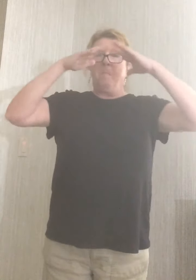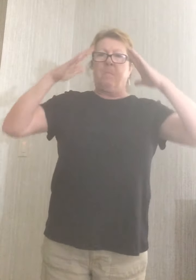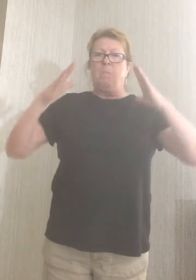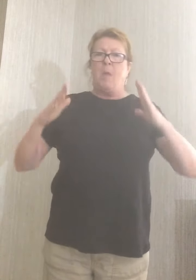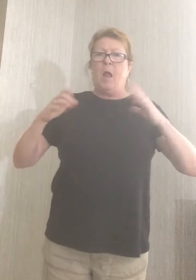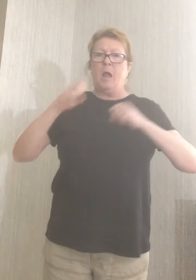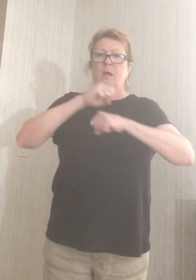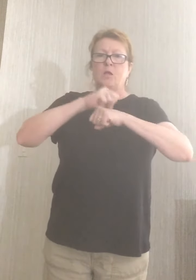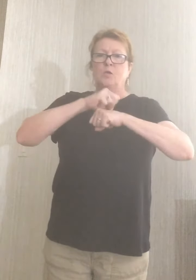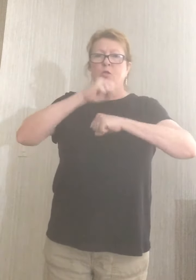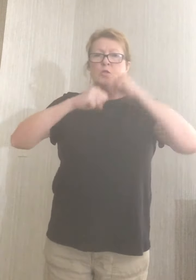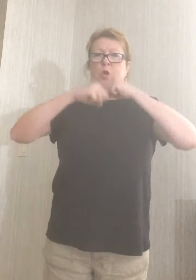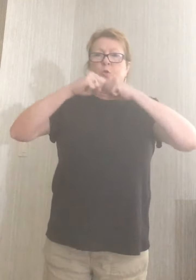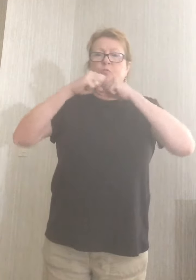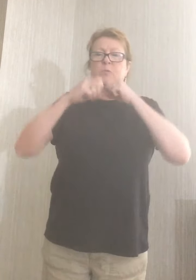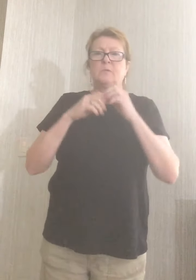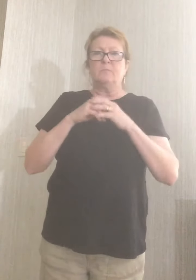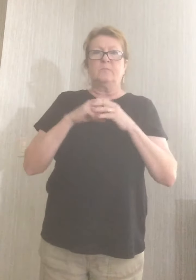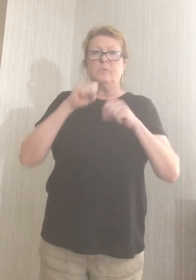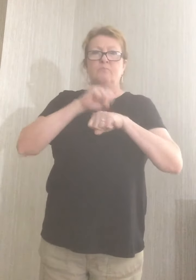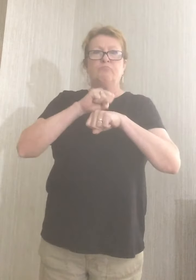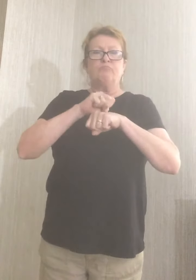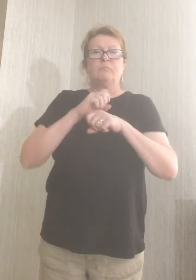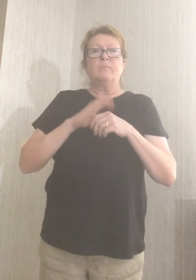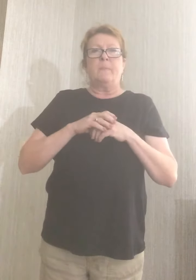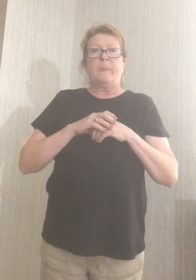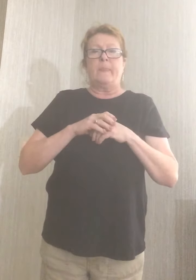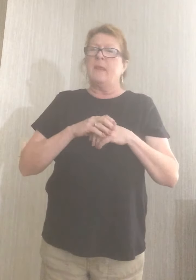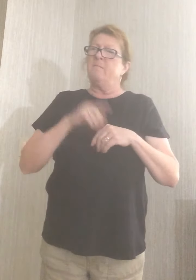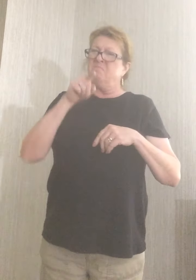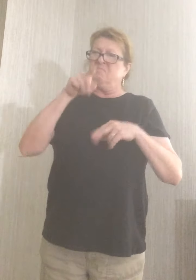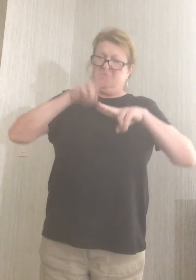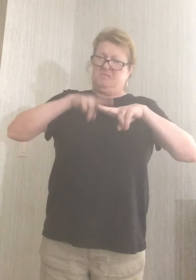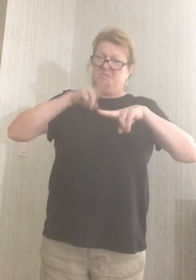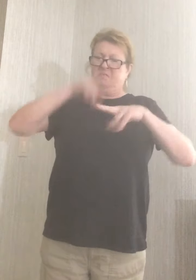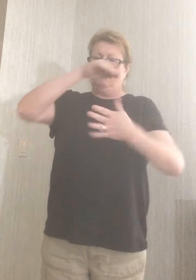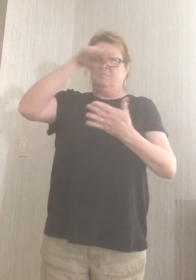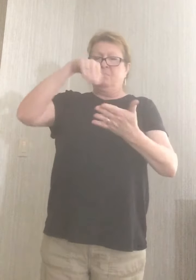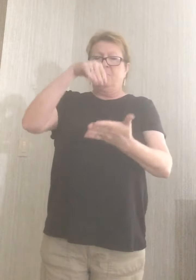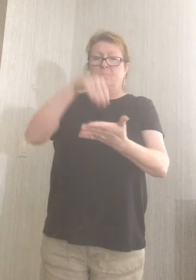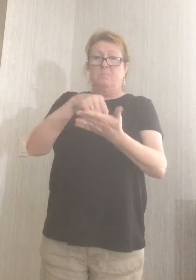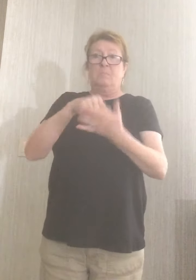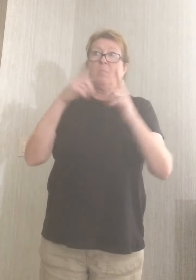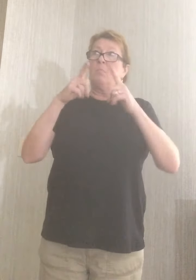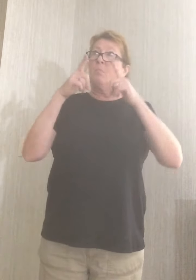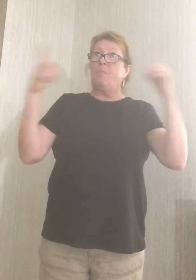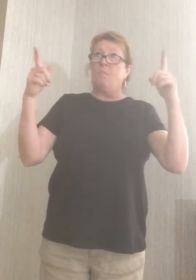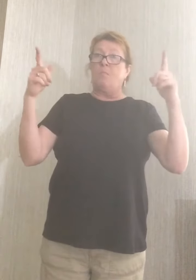It sits in the middle of a large field of grass, and there's nothing around it at all.